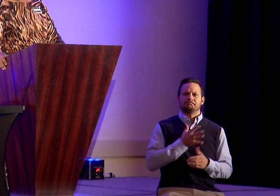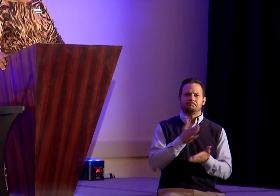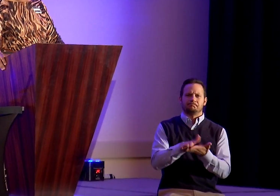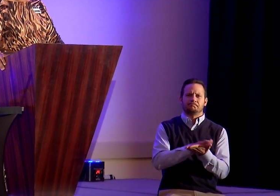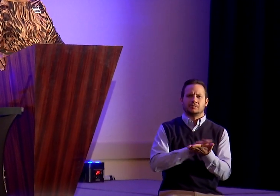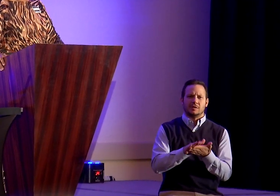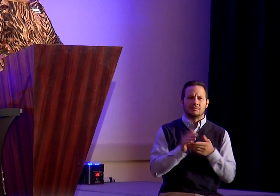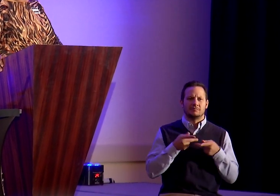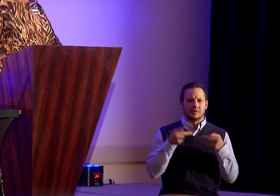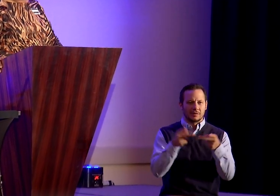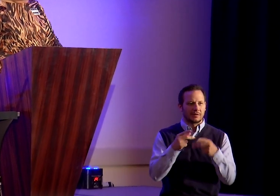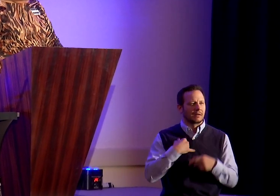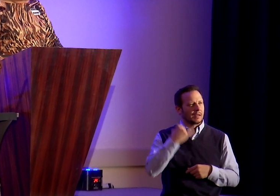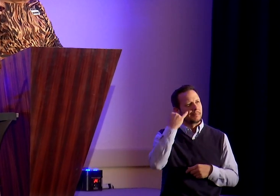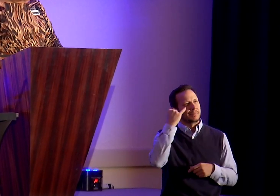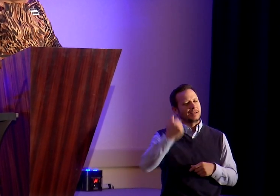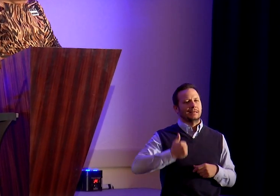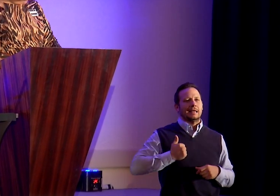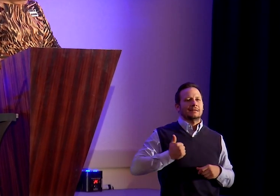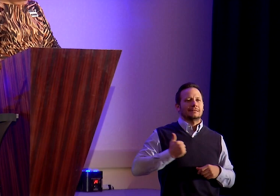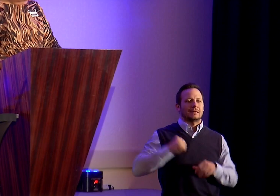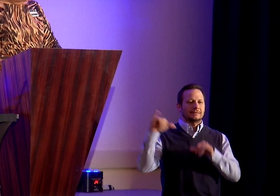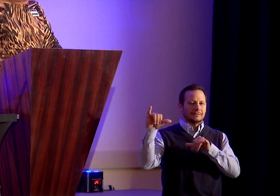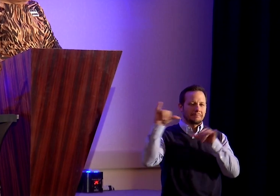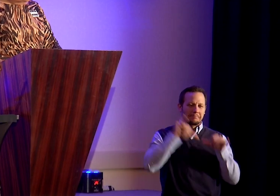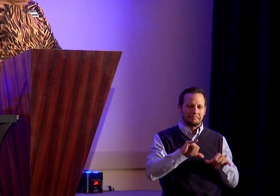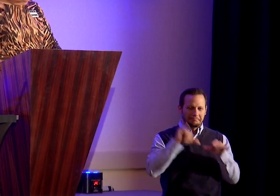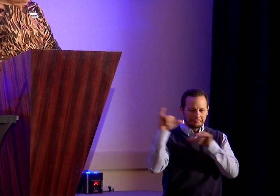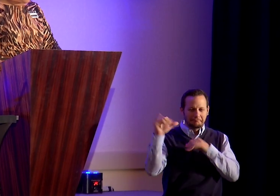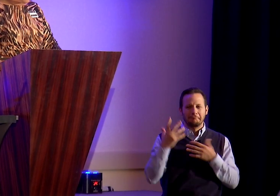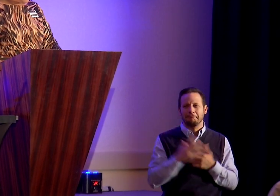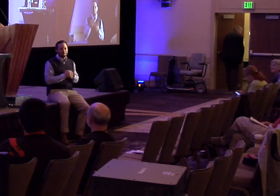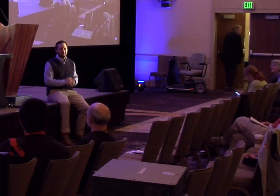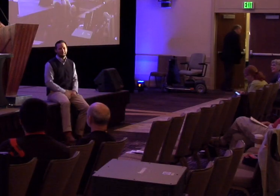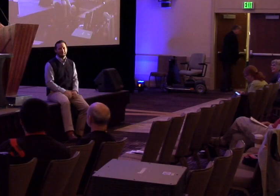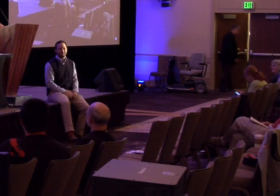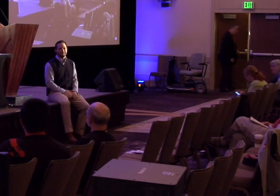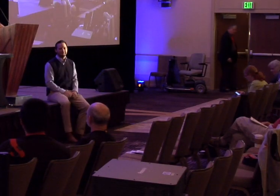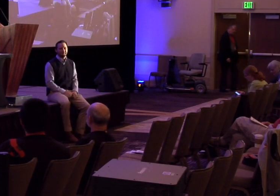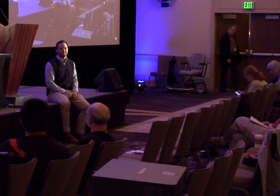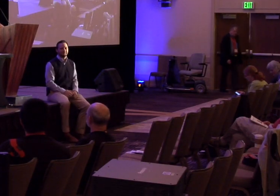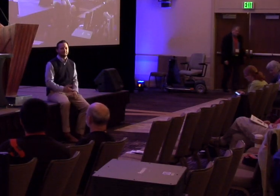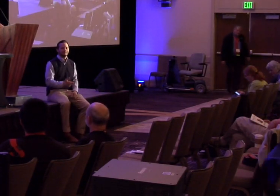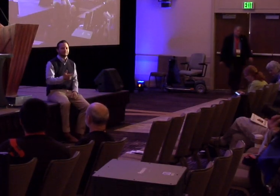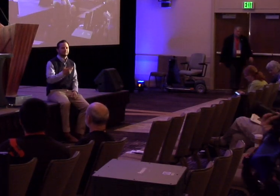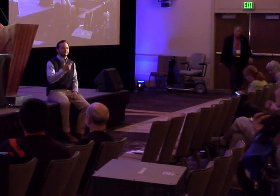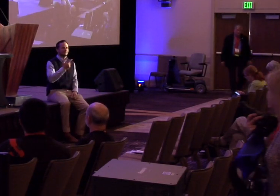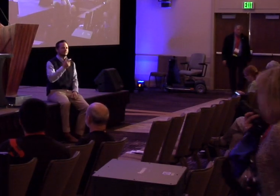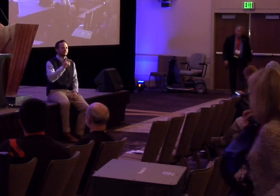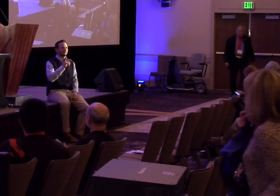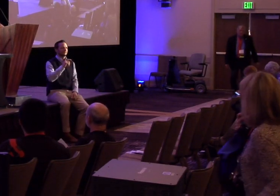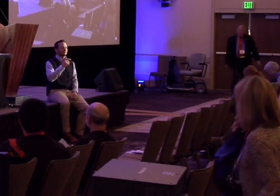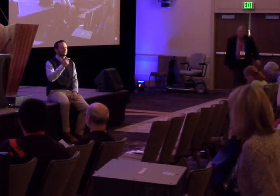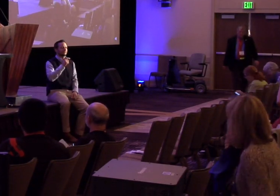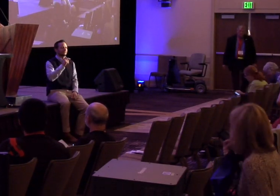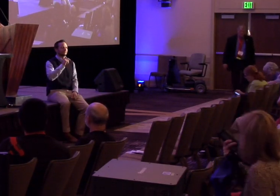It's what I imagine Canada would be like, but, you know, I don't know, less French maybe.